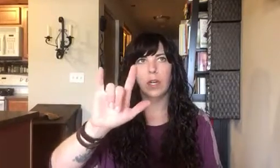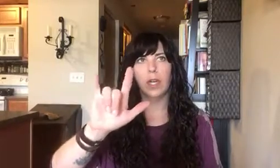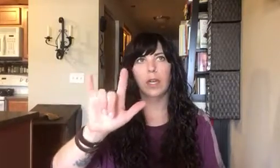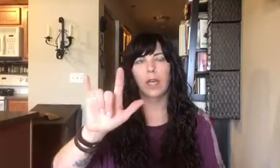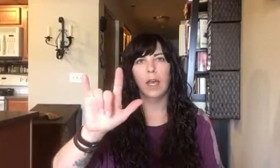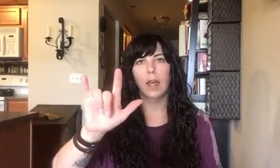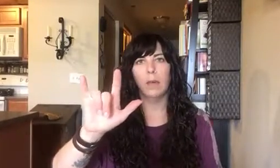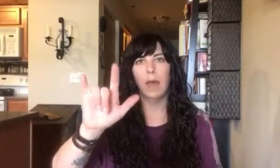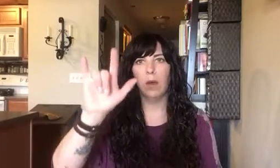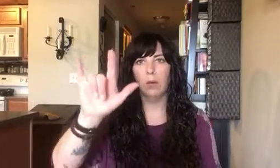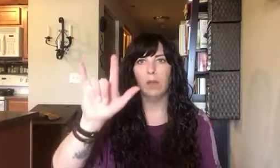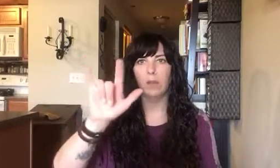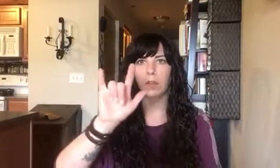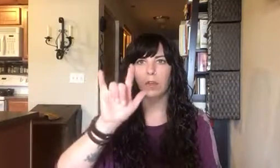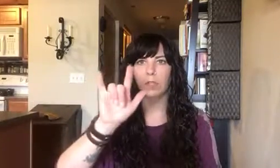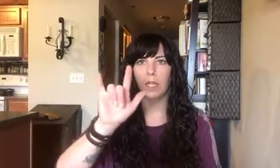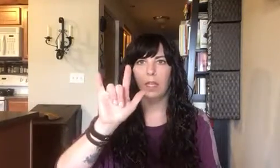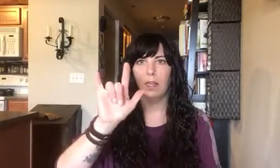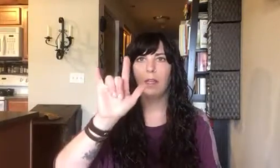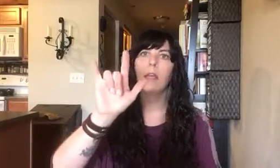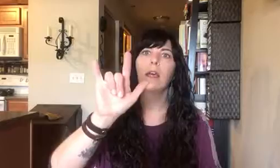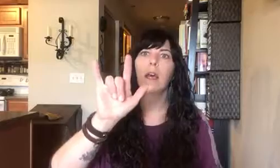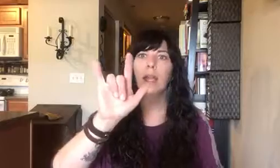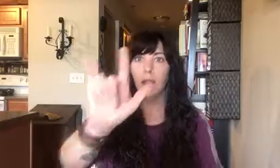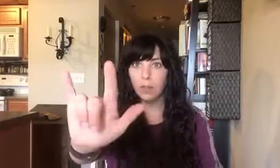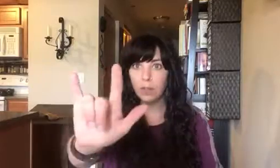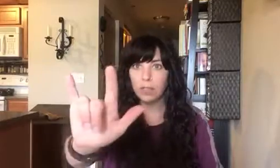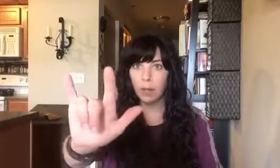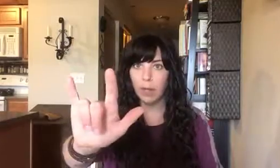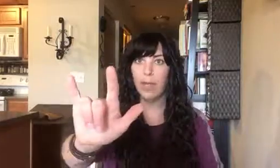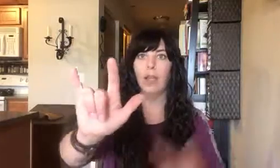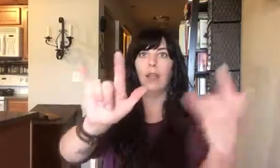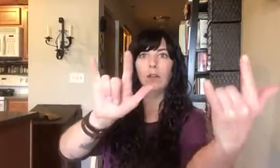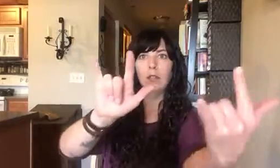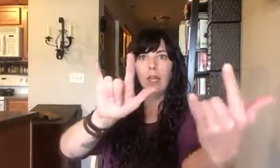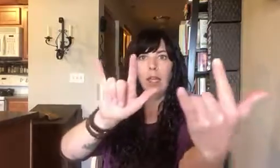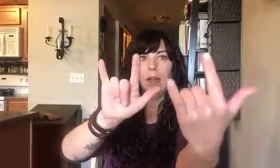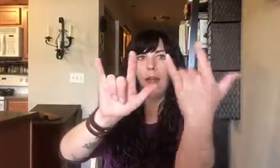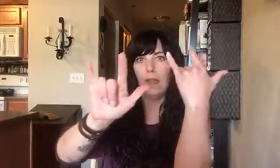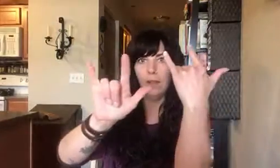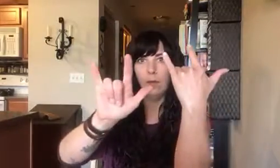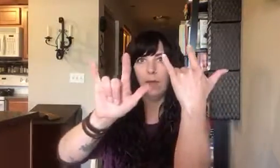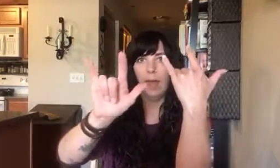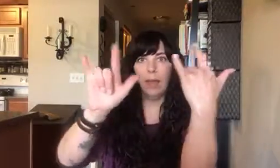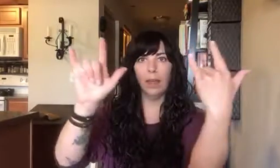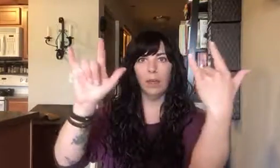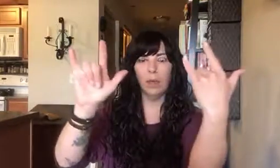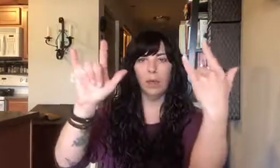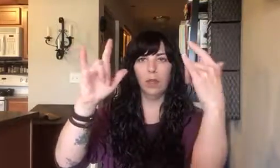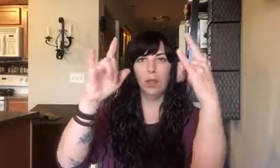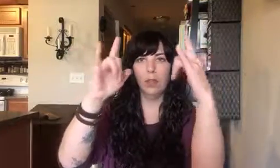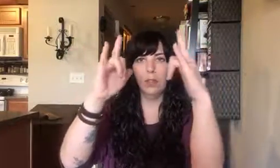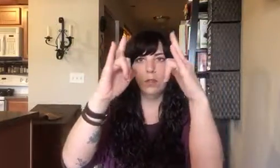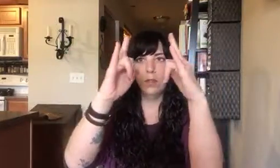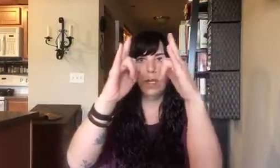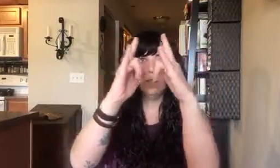trick, how if you're saying I love you to somebody and they're saying I love you back, if you put your 2